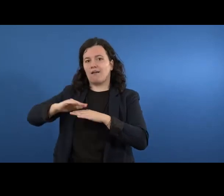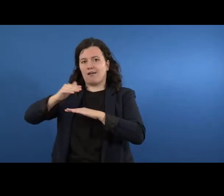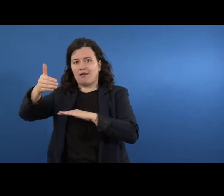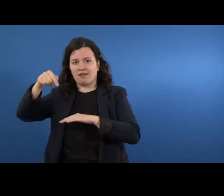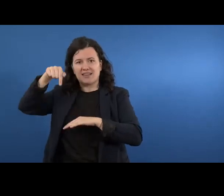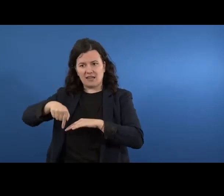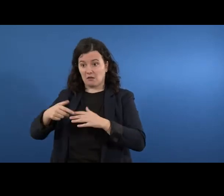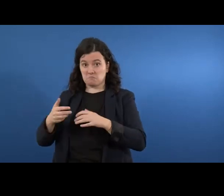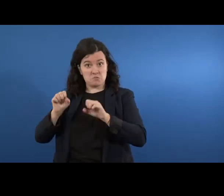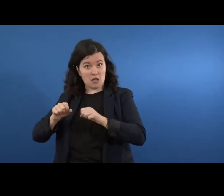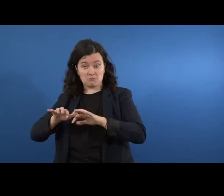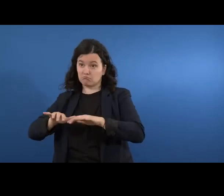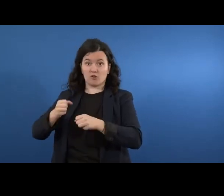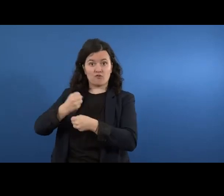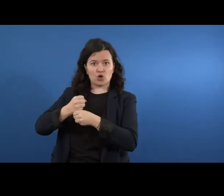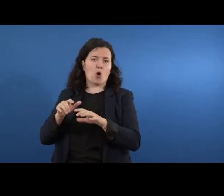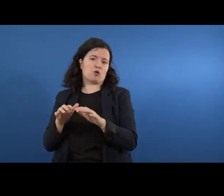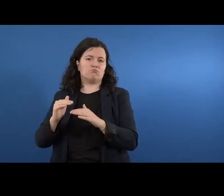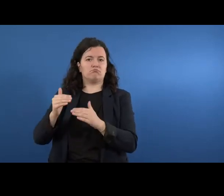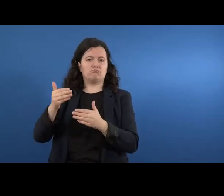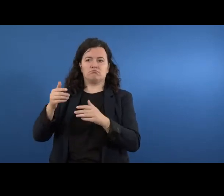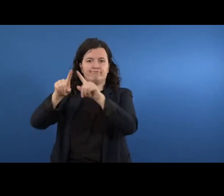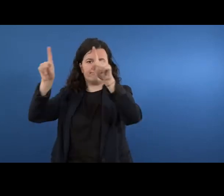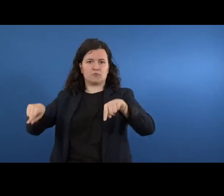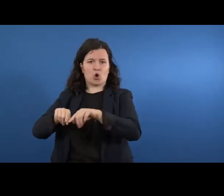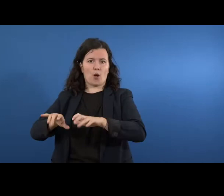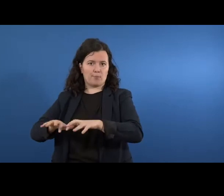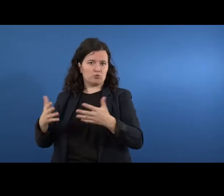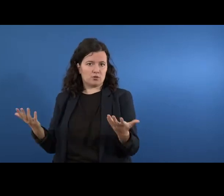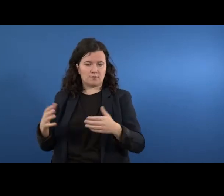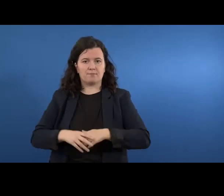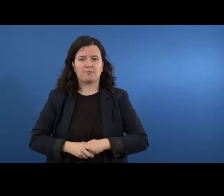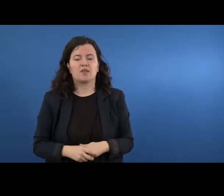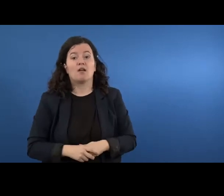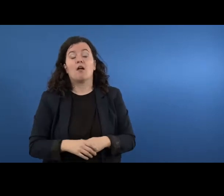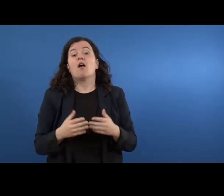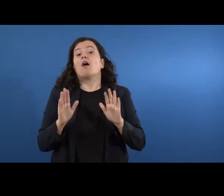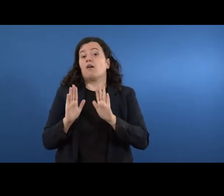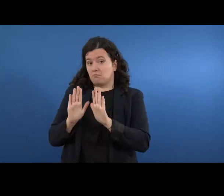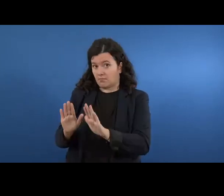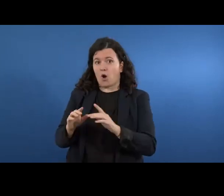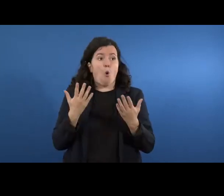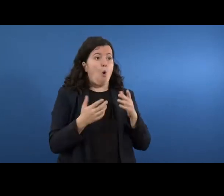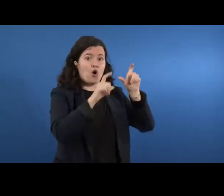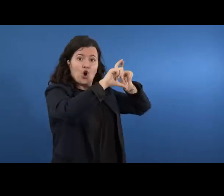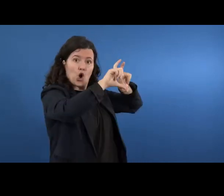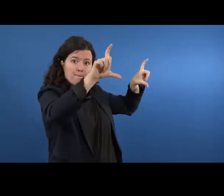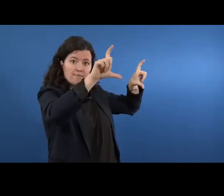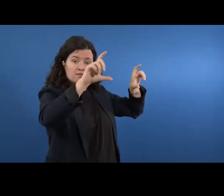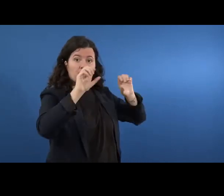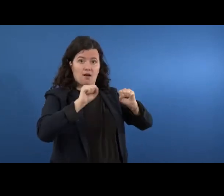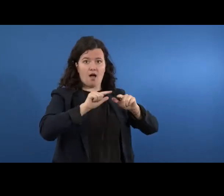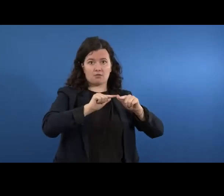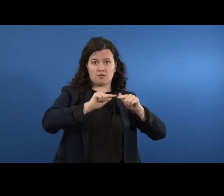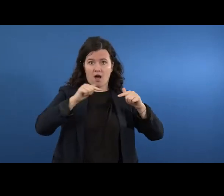there's also the hybrid competence. So am I, as an employee, whether that be a person with disabilities